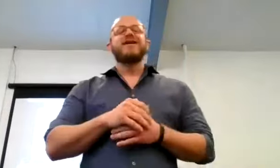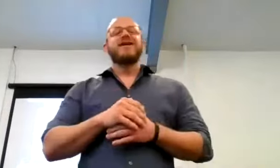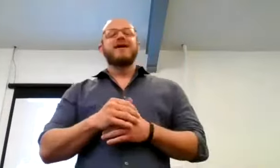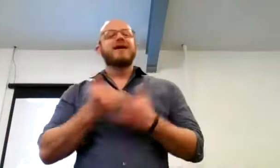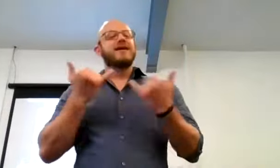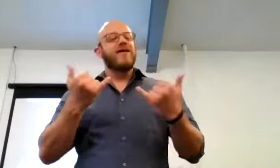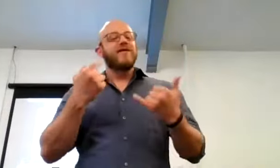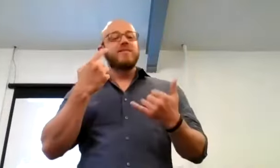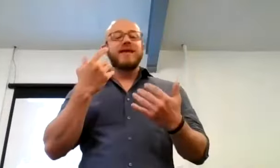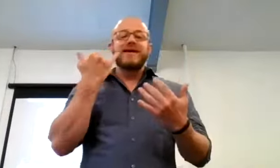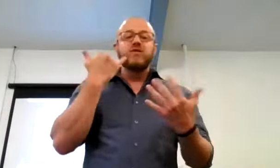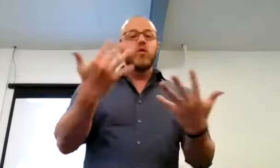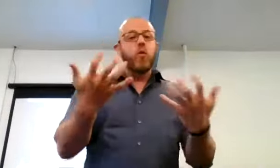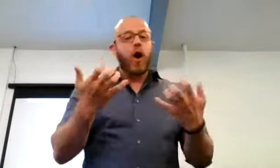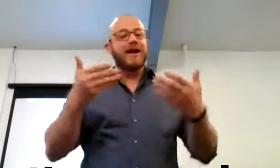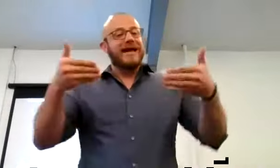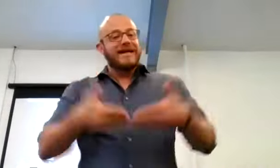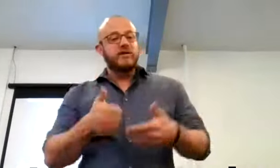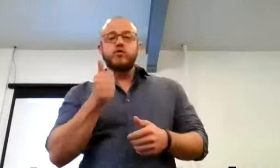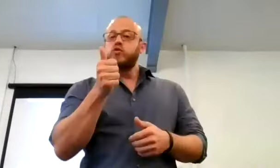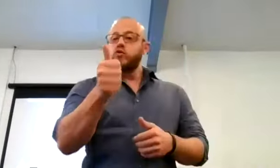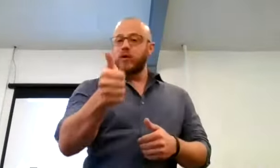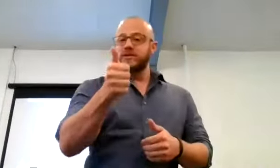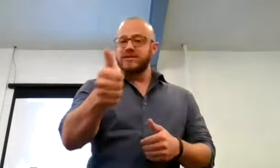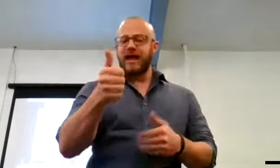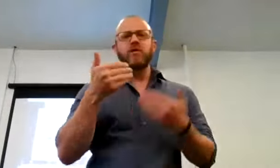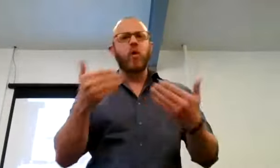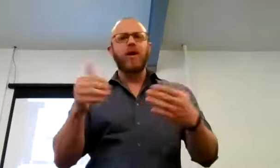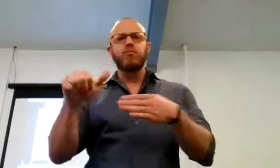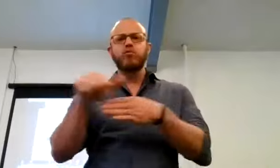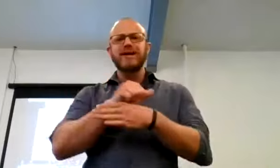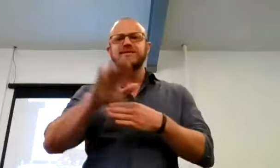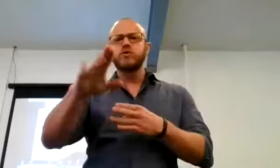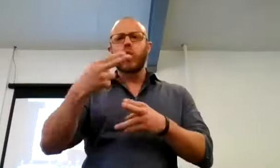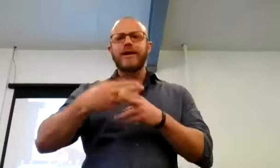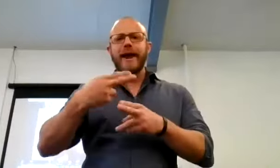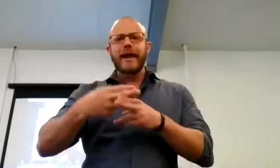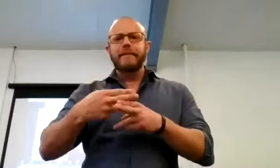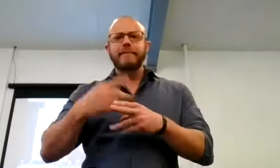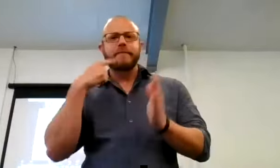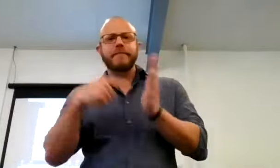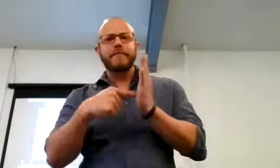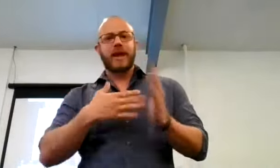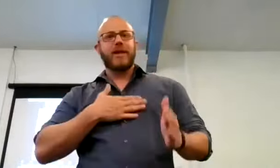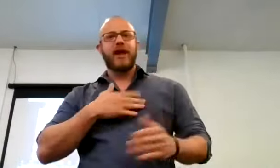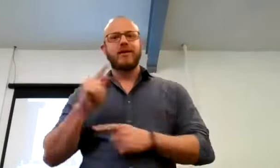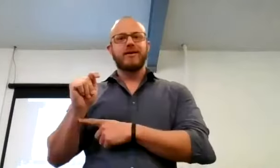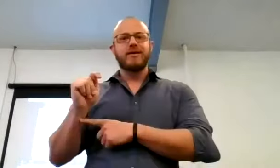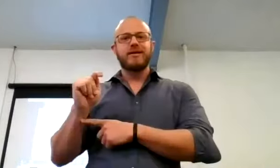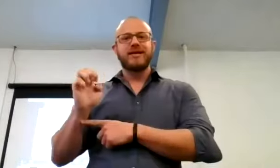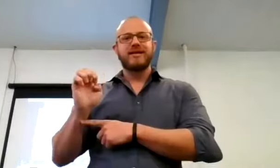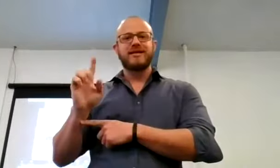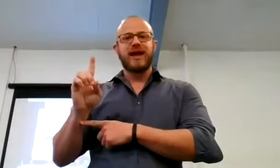job. Okay, so now if you want to introduce yourself, go ahead and practice how you spell your name. For example, my name